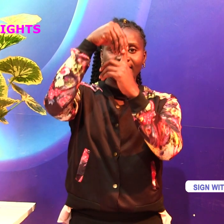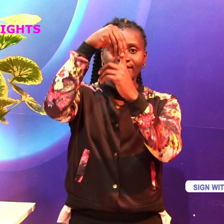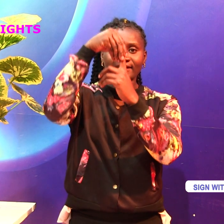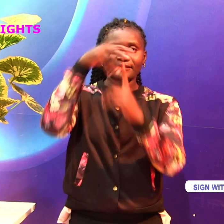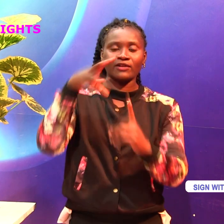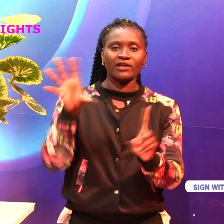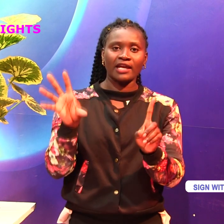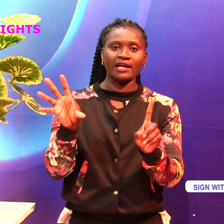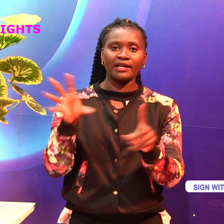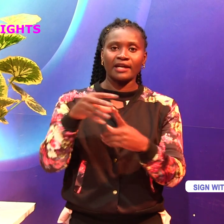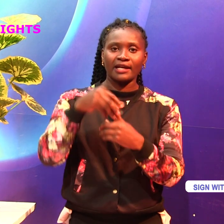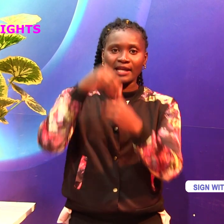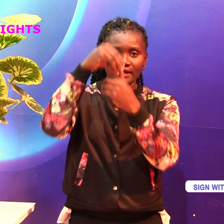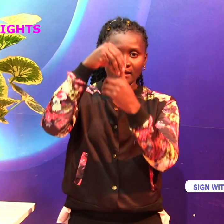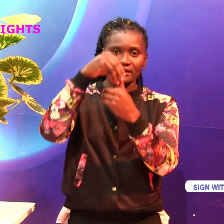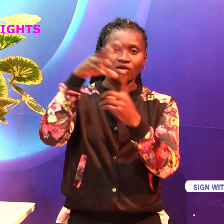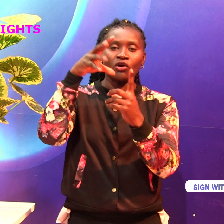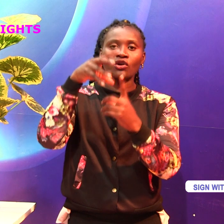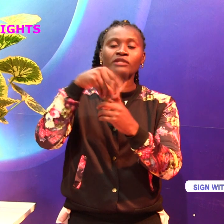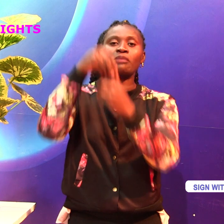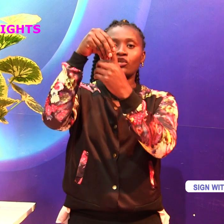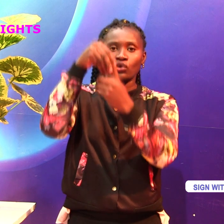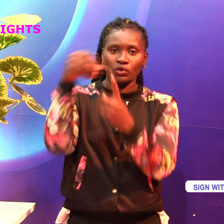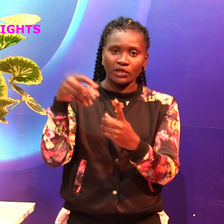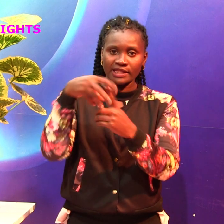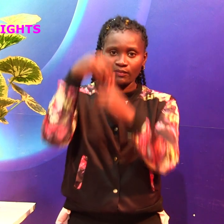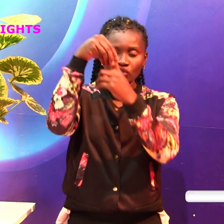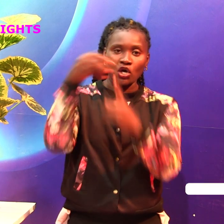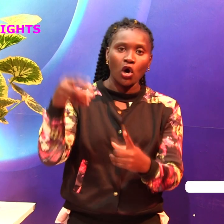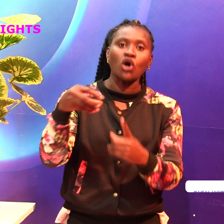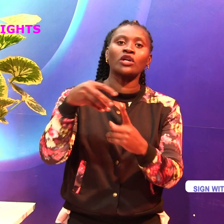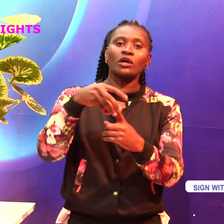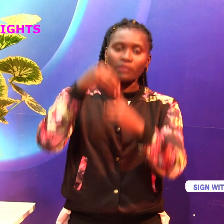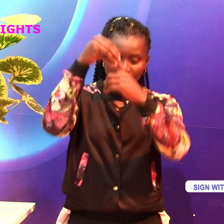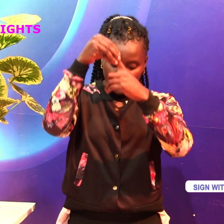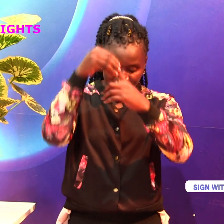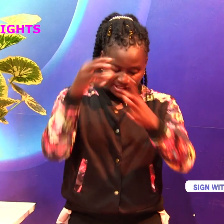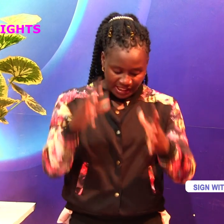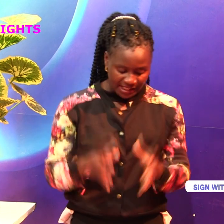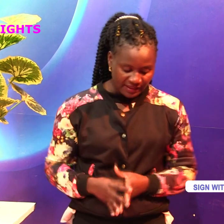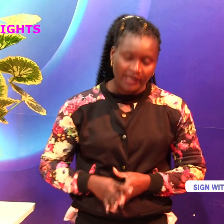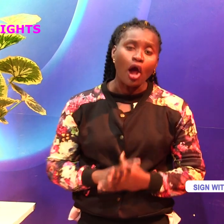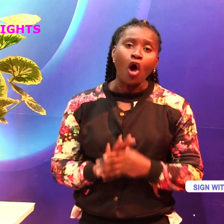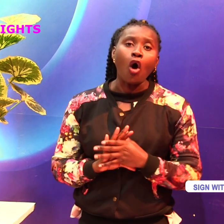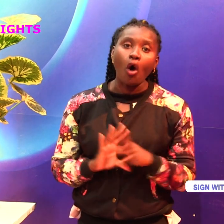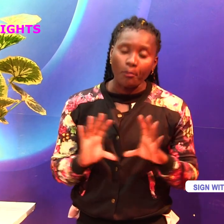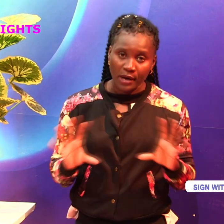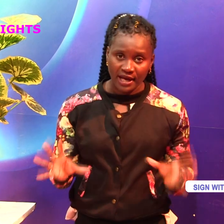privilege. Okay, like this, or special, special or privilege. And then